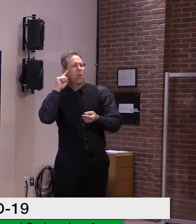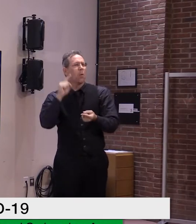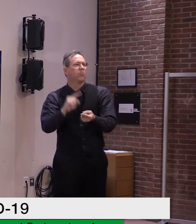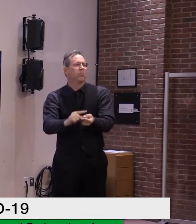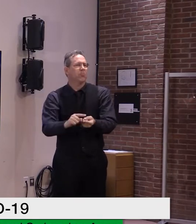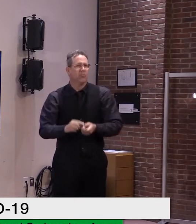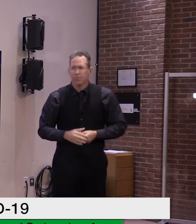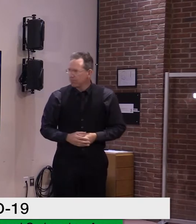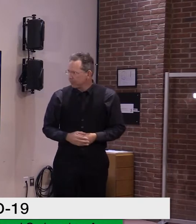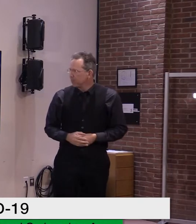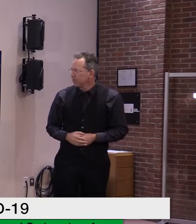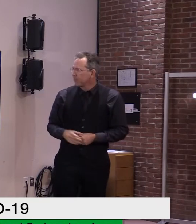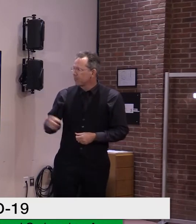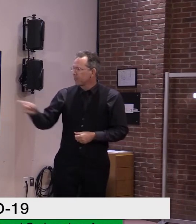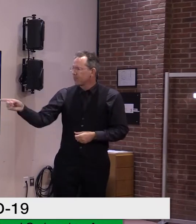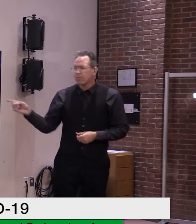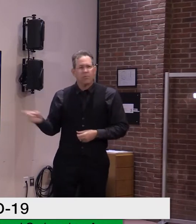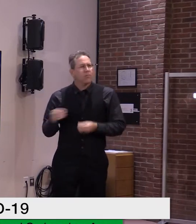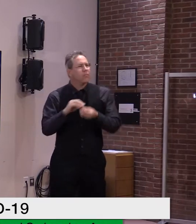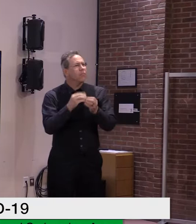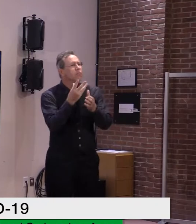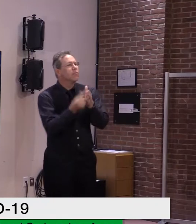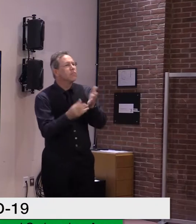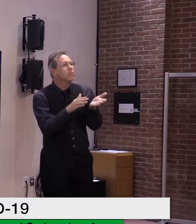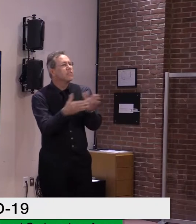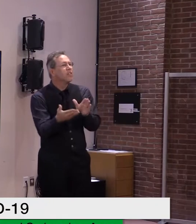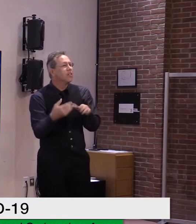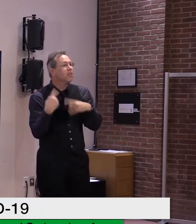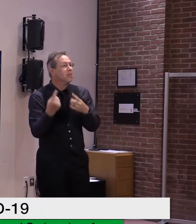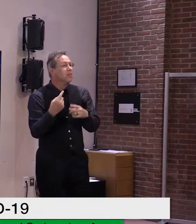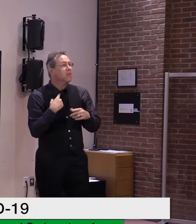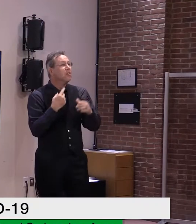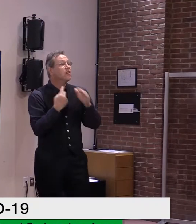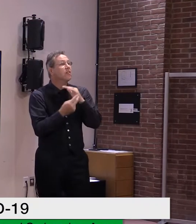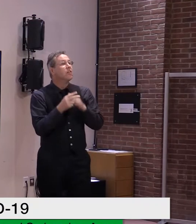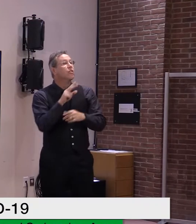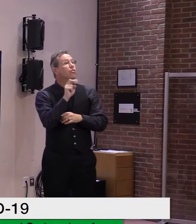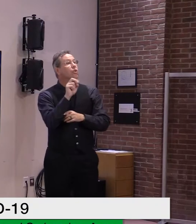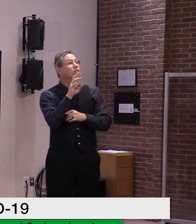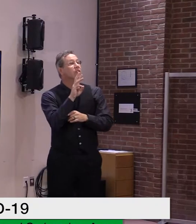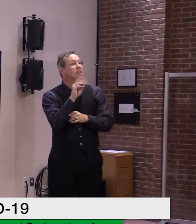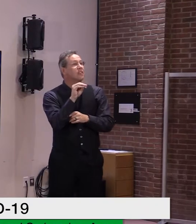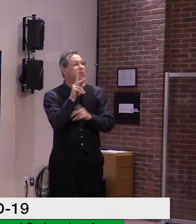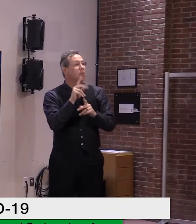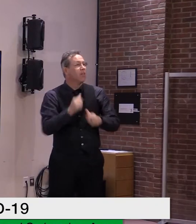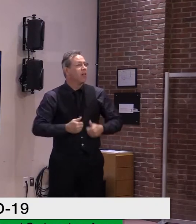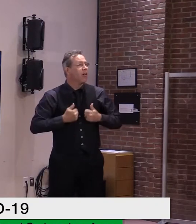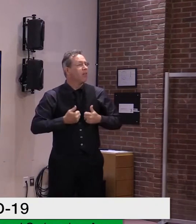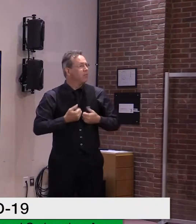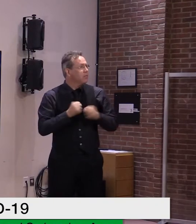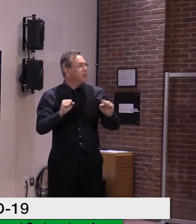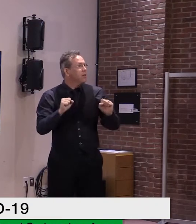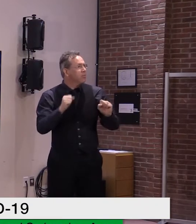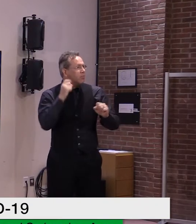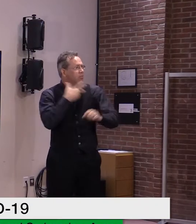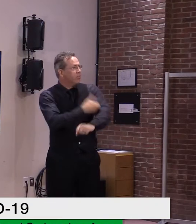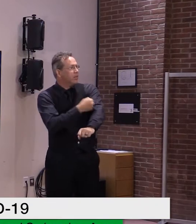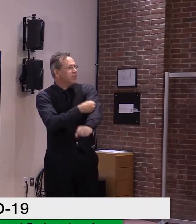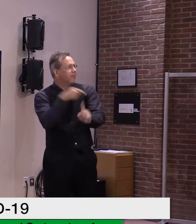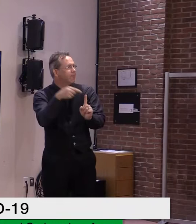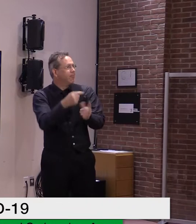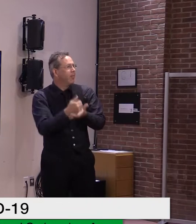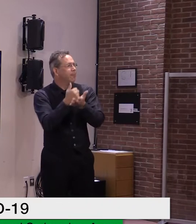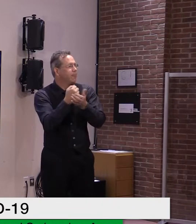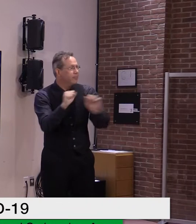estimate that the vaccine has saved 260 lives in Vermont, more than the number of COVID-19 deaths that Vermont has experienced